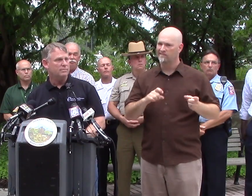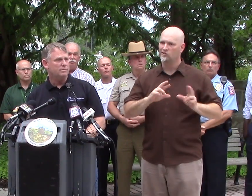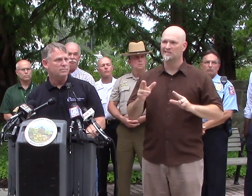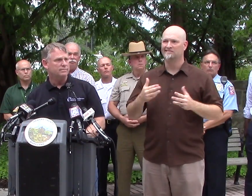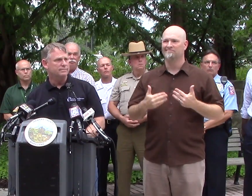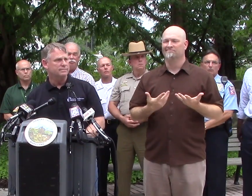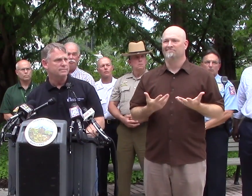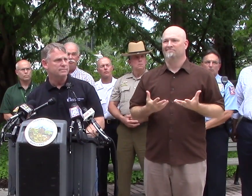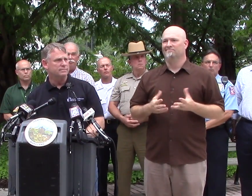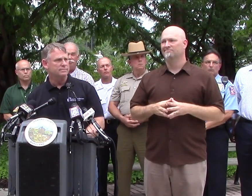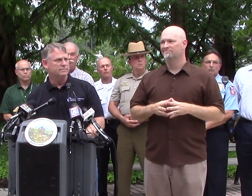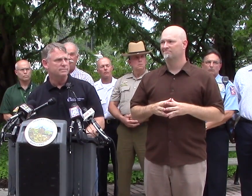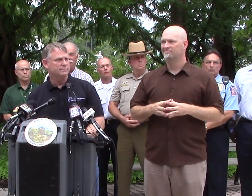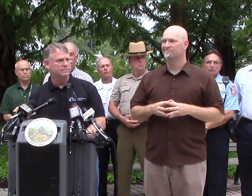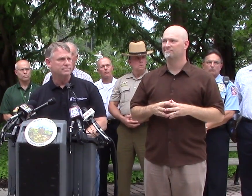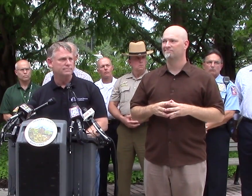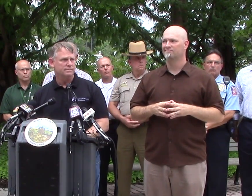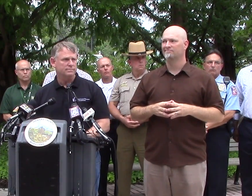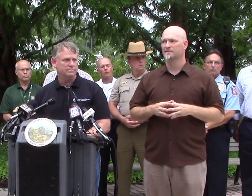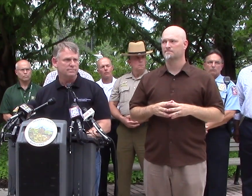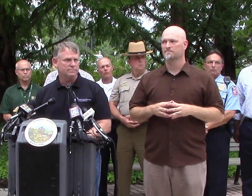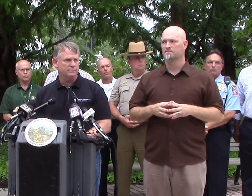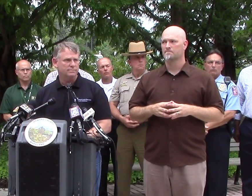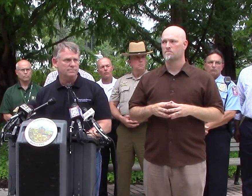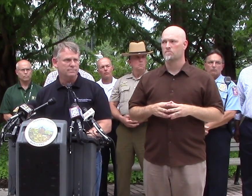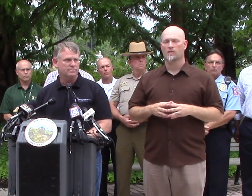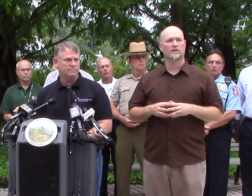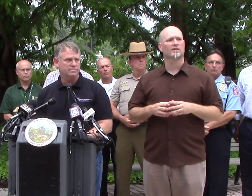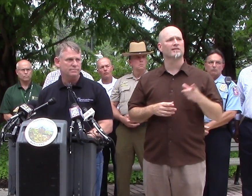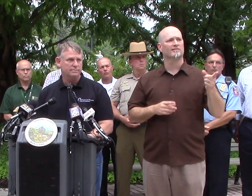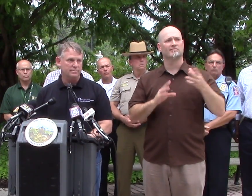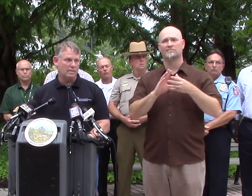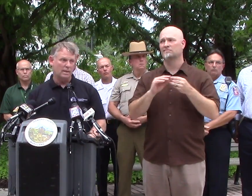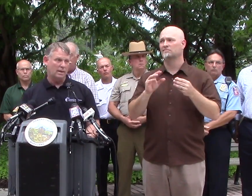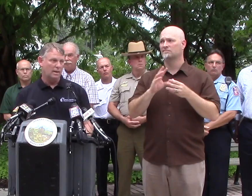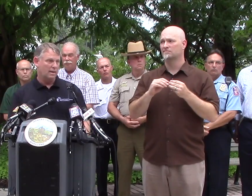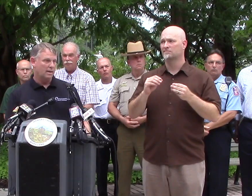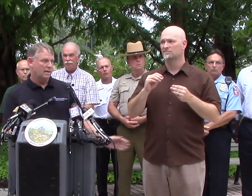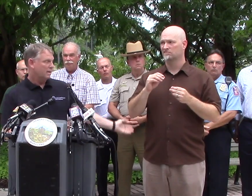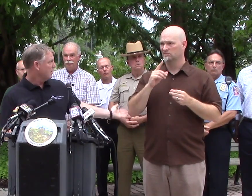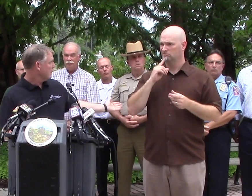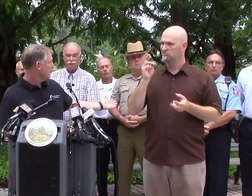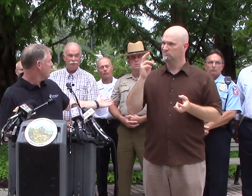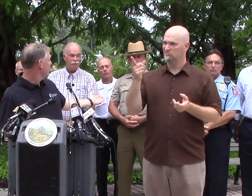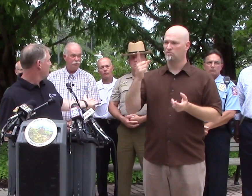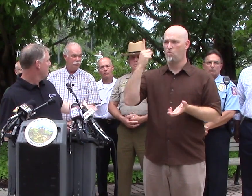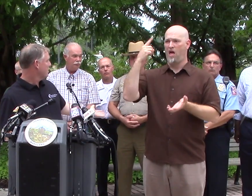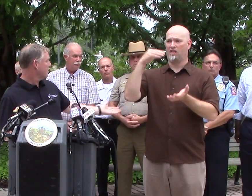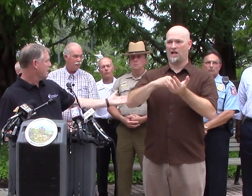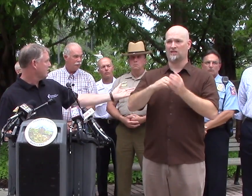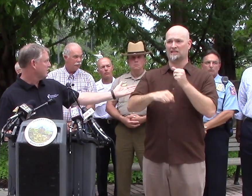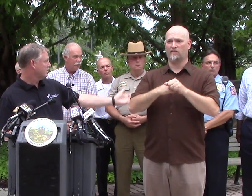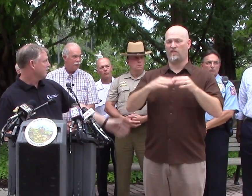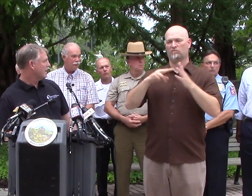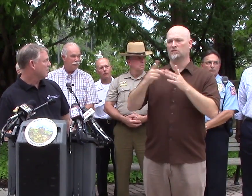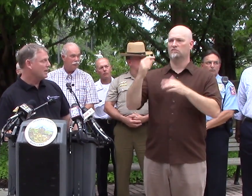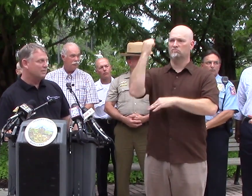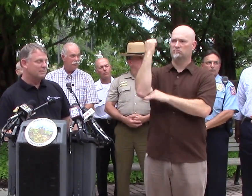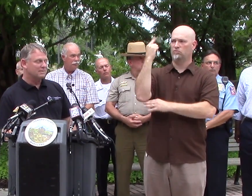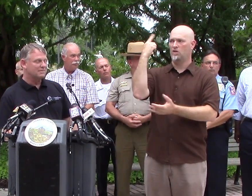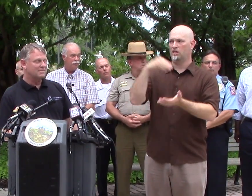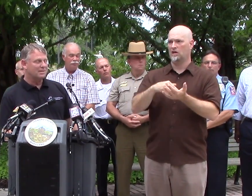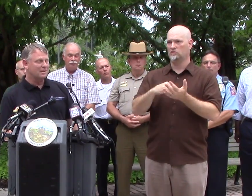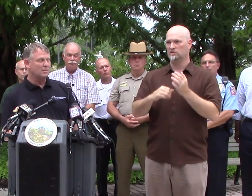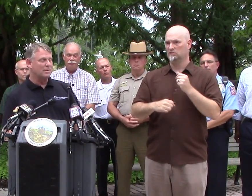Service is calling it a 1,000-year flood. Do you agree? Does it match your assessment of the damage you saw today? It's nothing like you've seen before, as you said. I don't know if anyone else has I don't